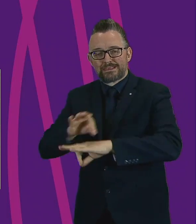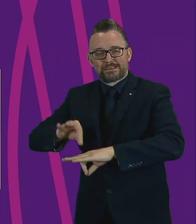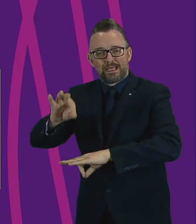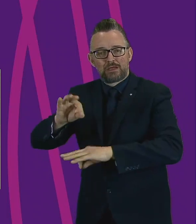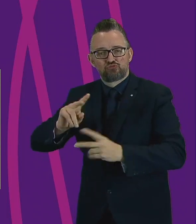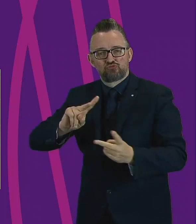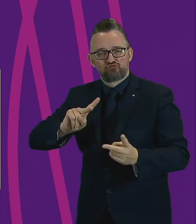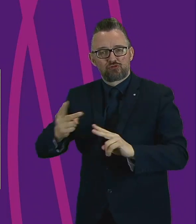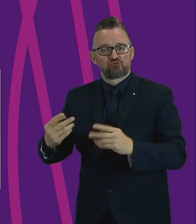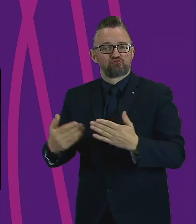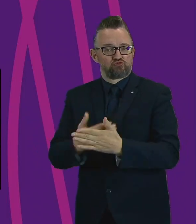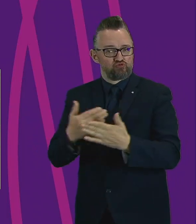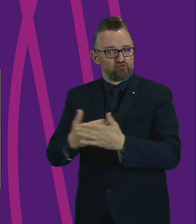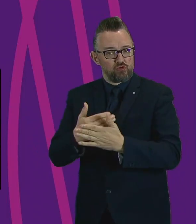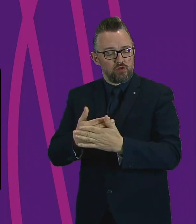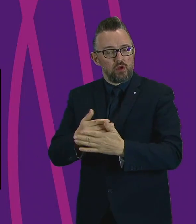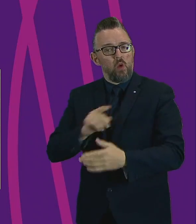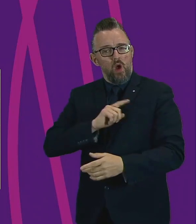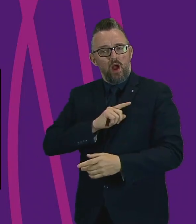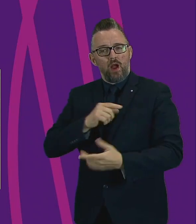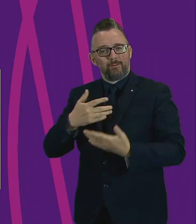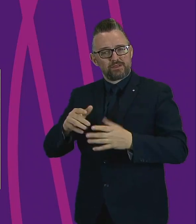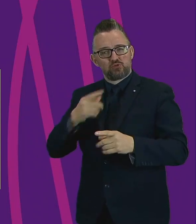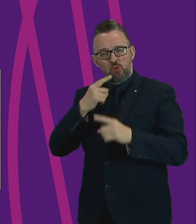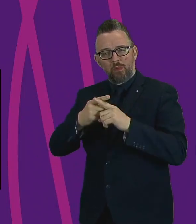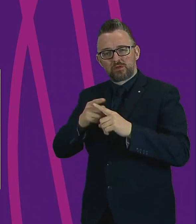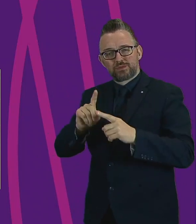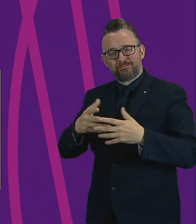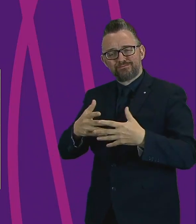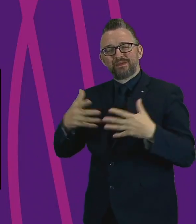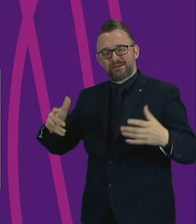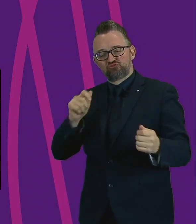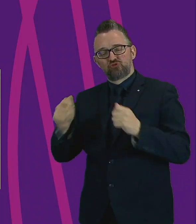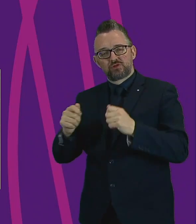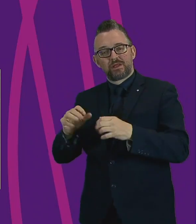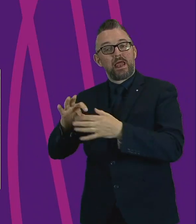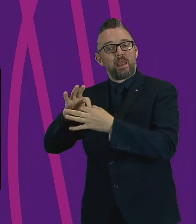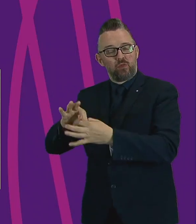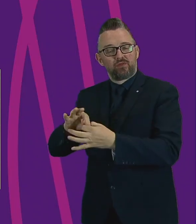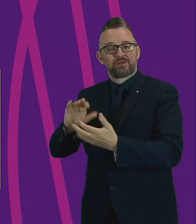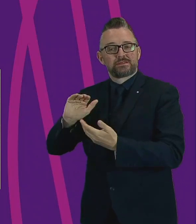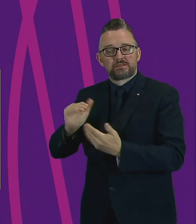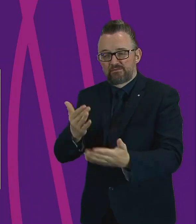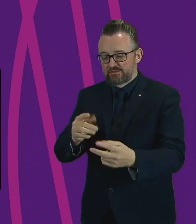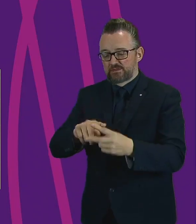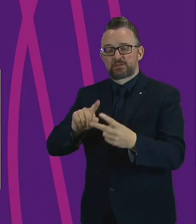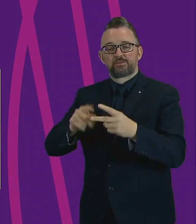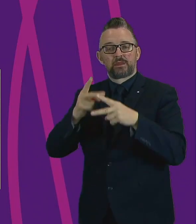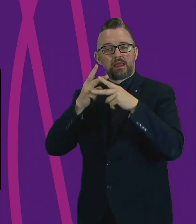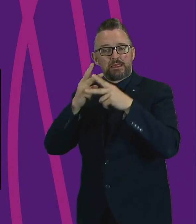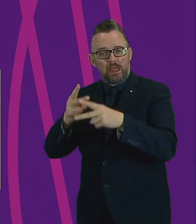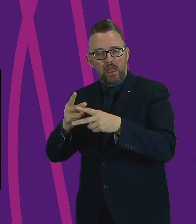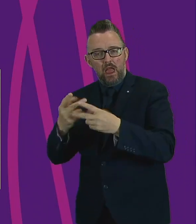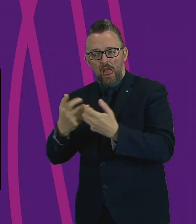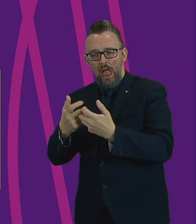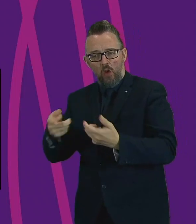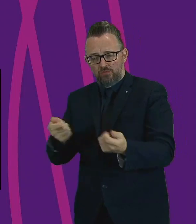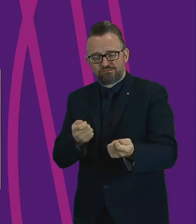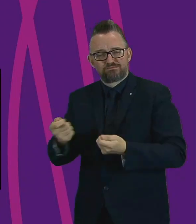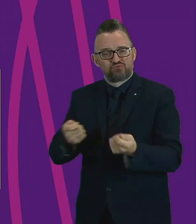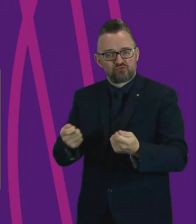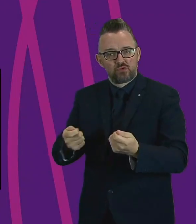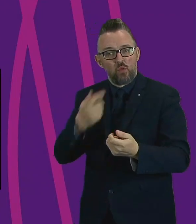a little about some of the significant changes in service and care delivery that we have seen that we intend to retain. And